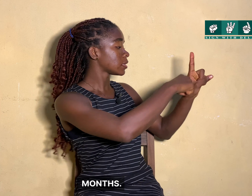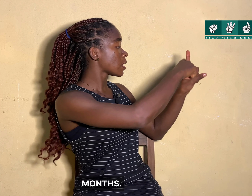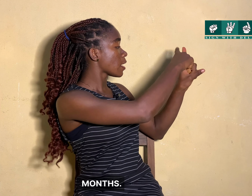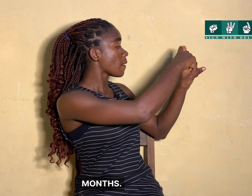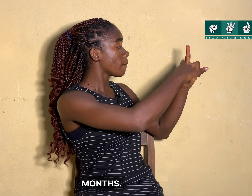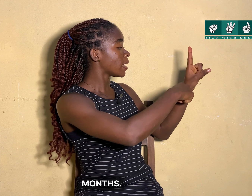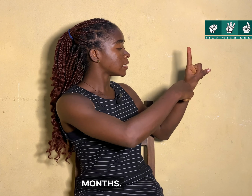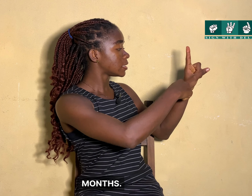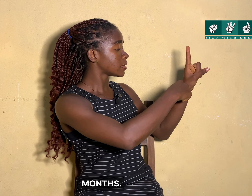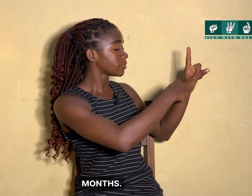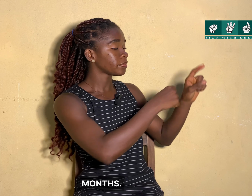Month.